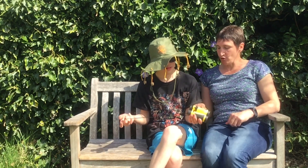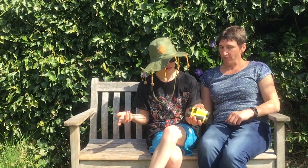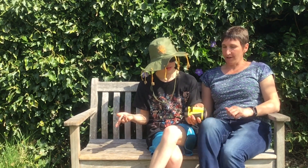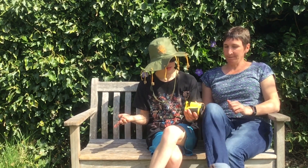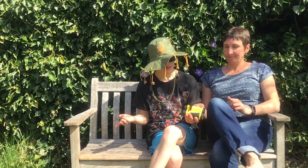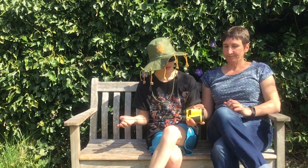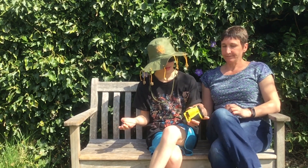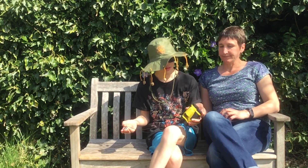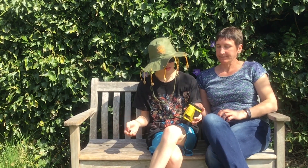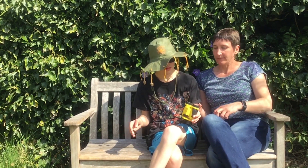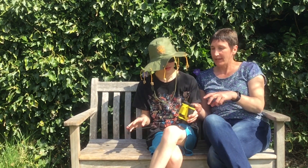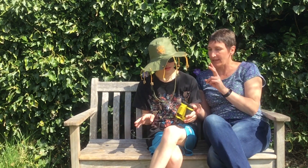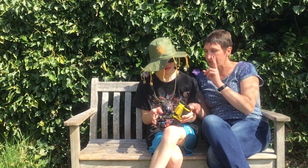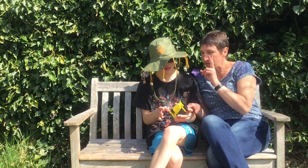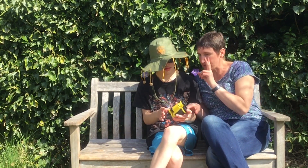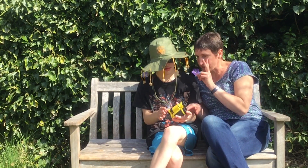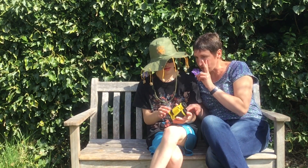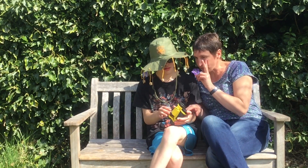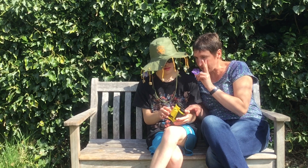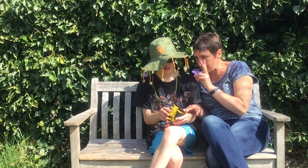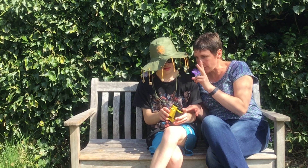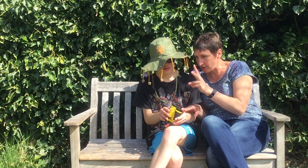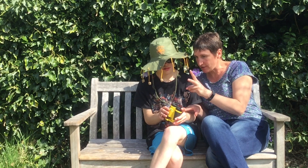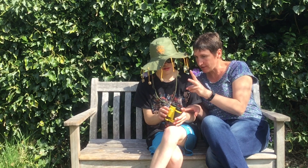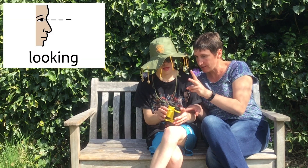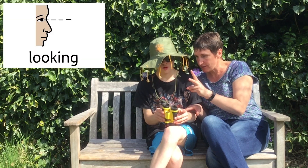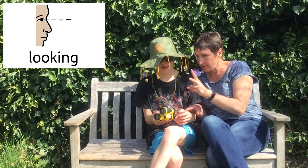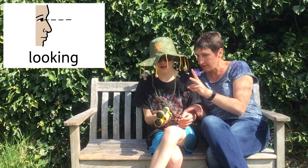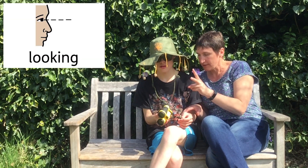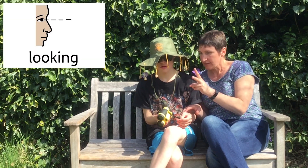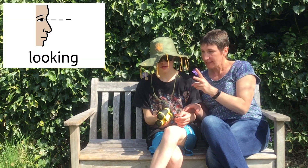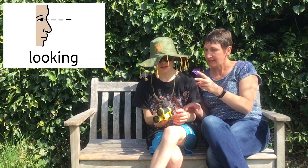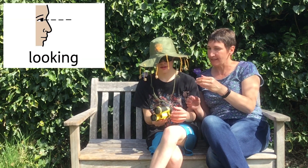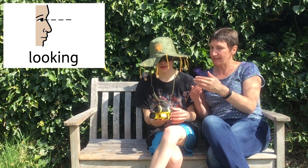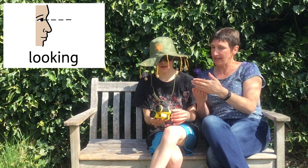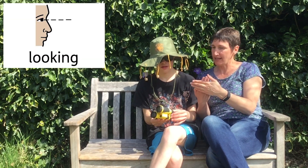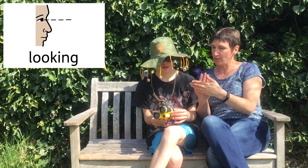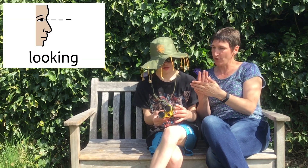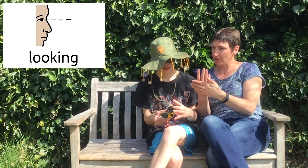explorer is going to do really good looking to see